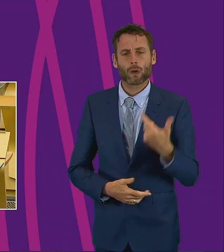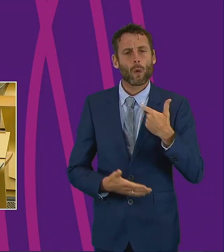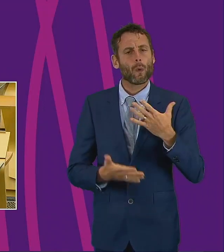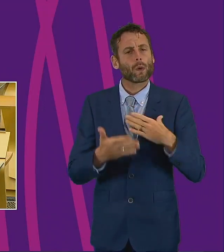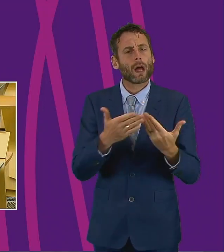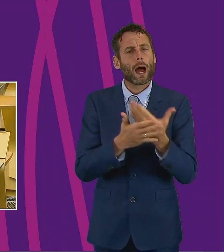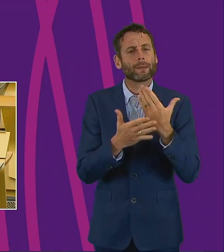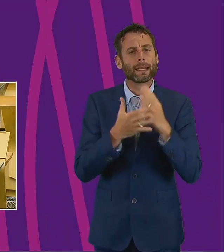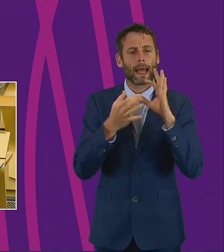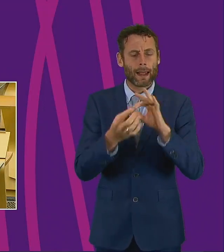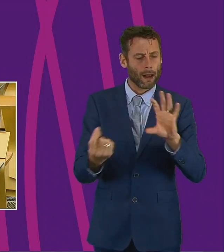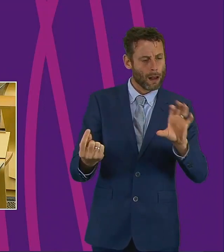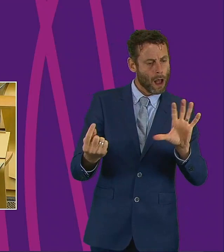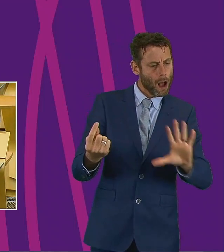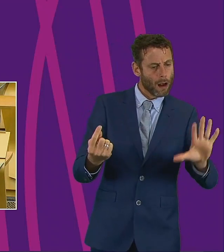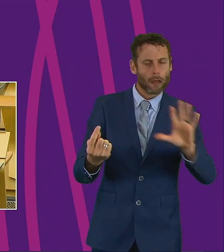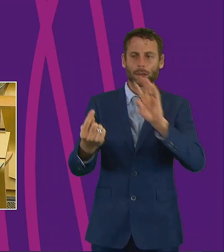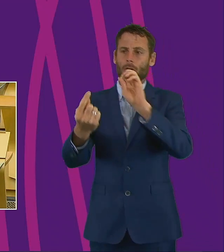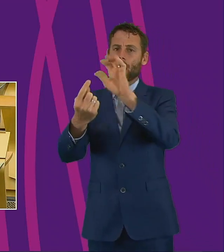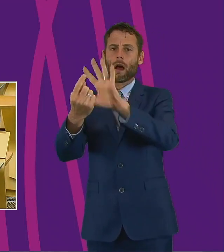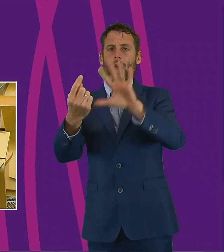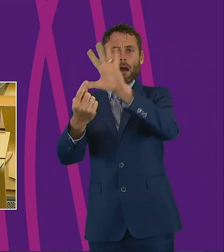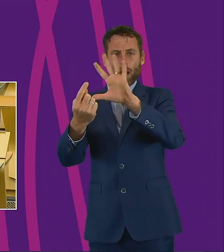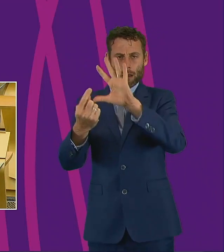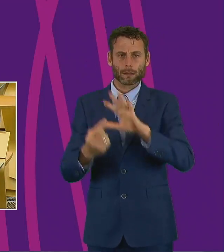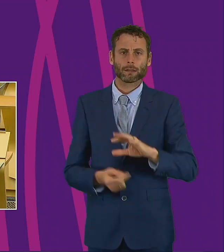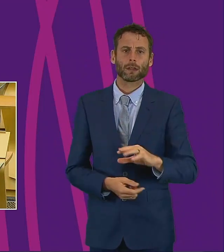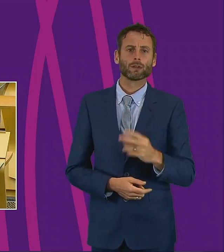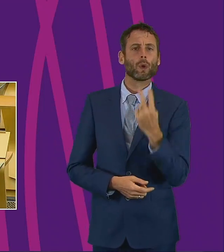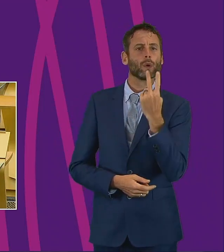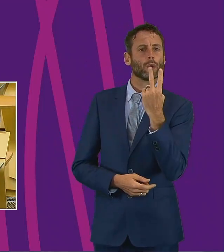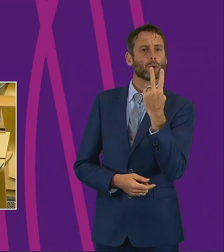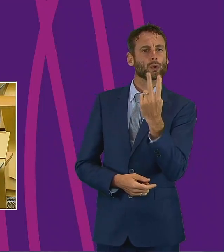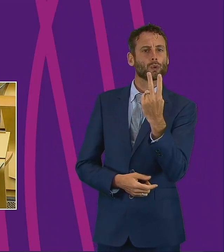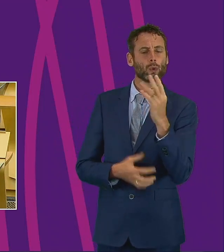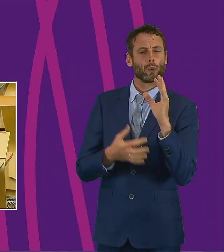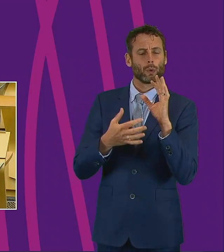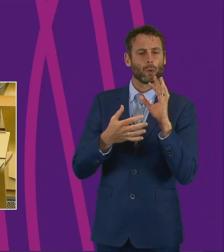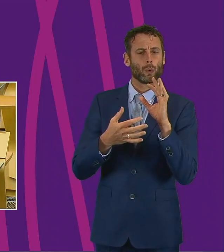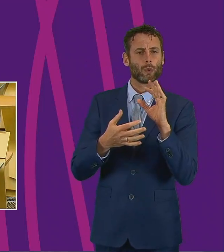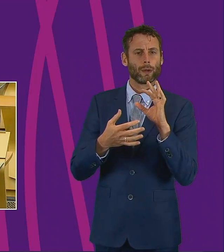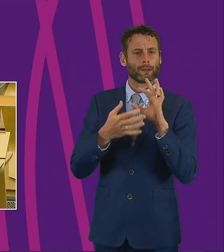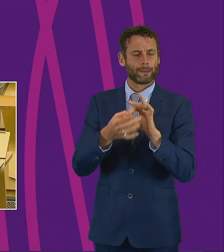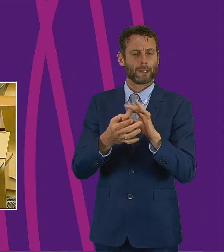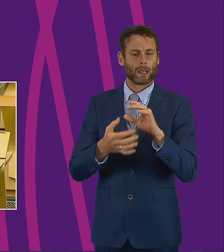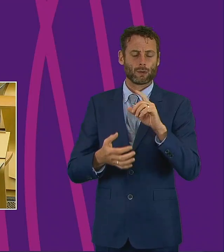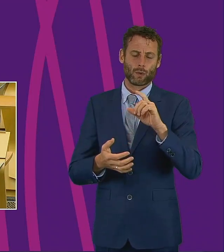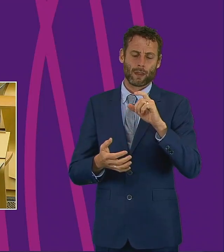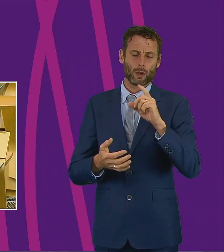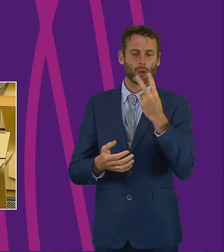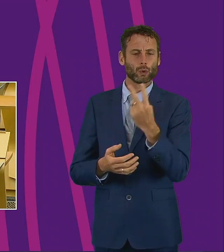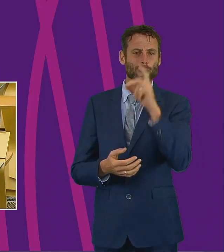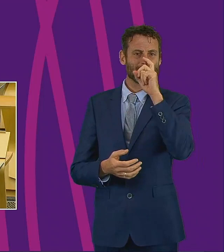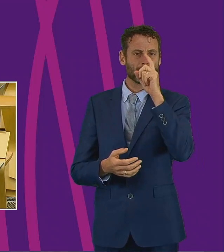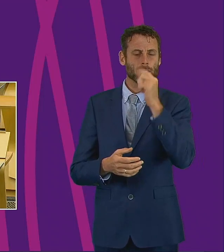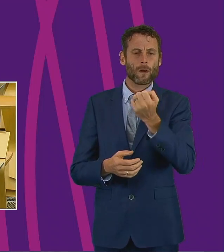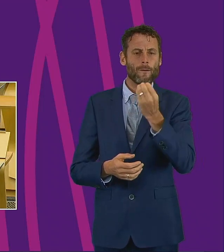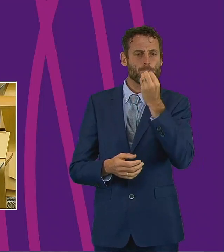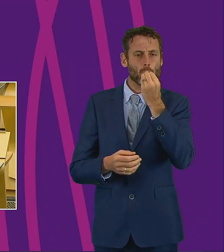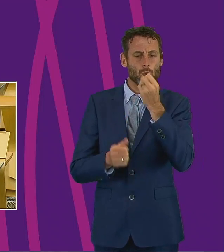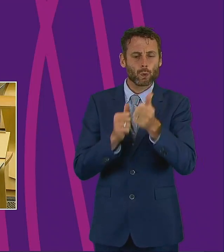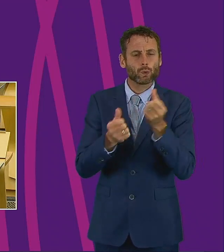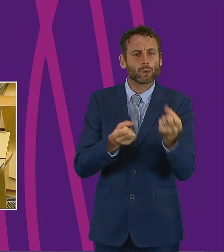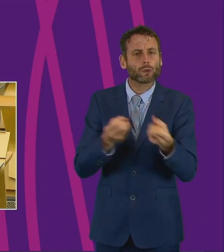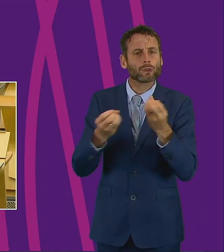recent days. Firstly, the outbreak linked to the Two Sisters food processing plant in Cooper-Angus. As of yesterday, there